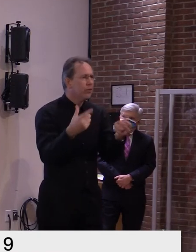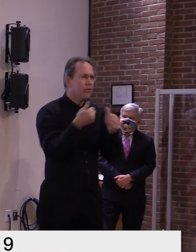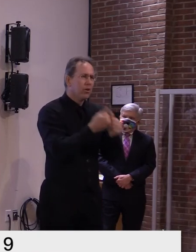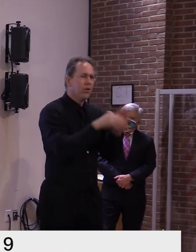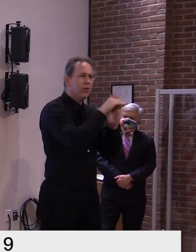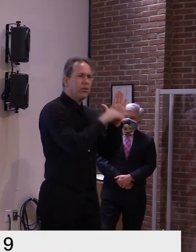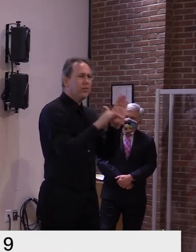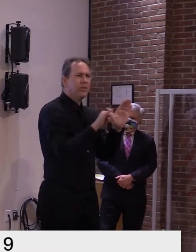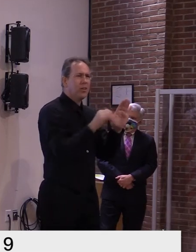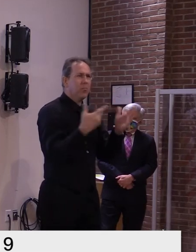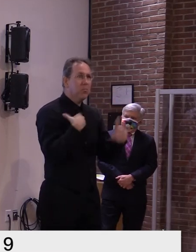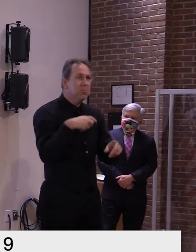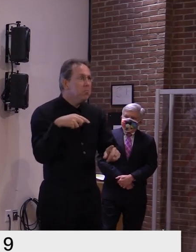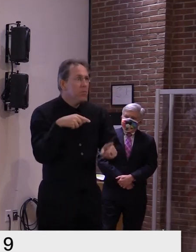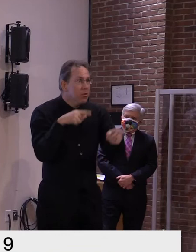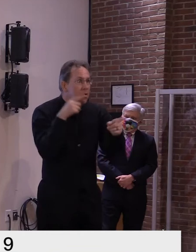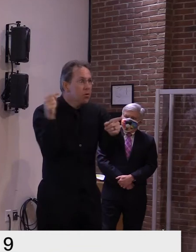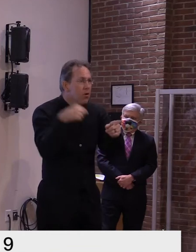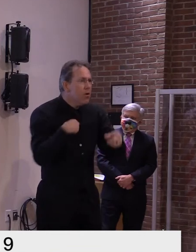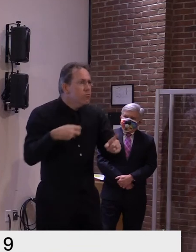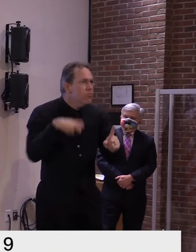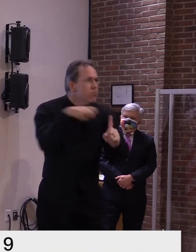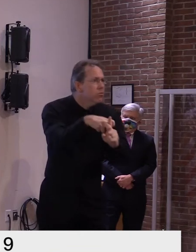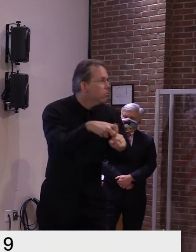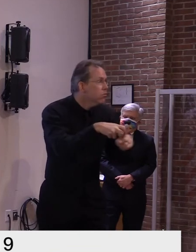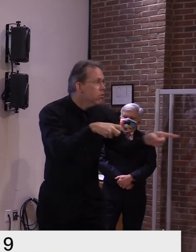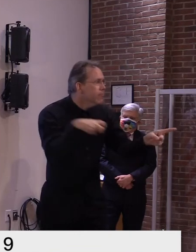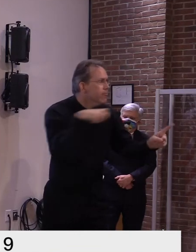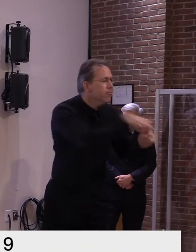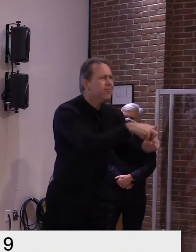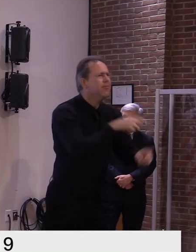executive order and by the health department.